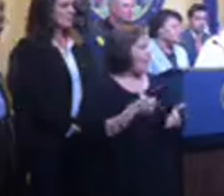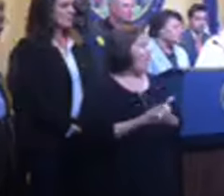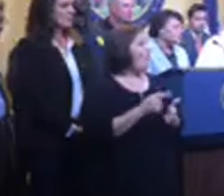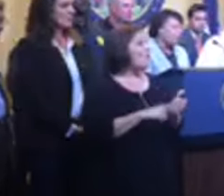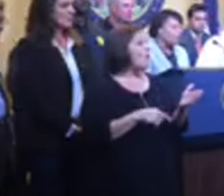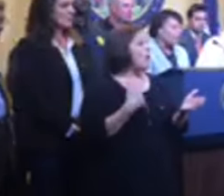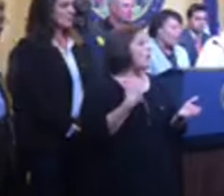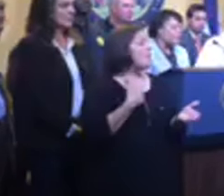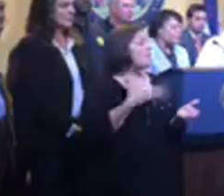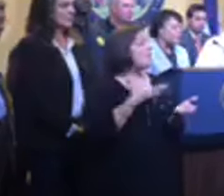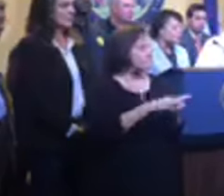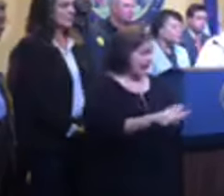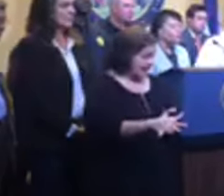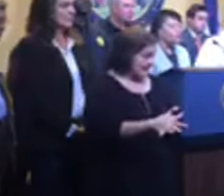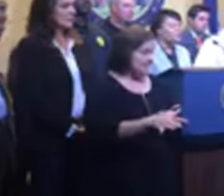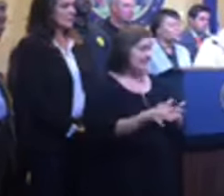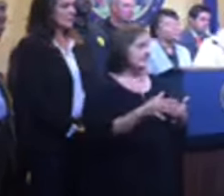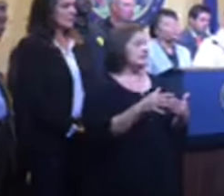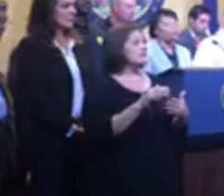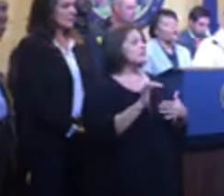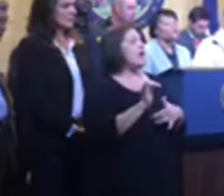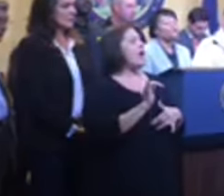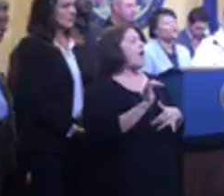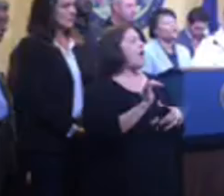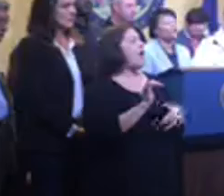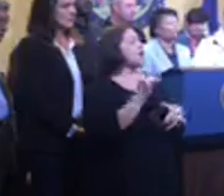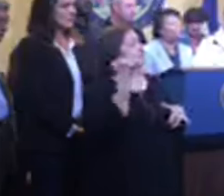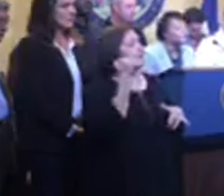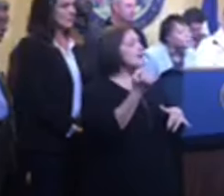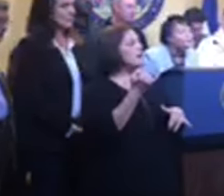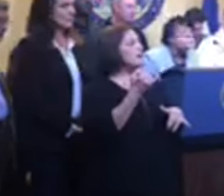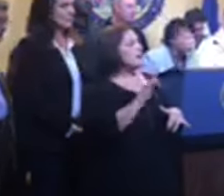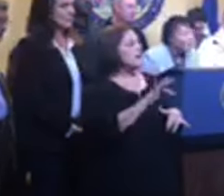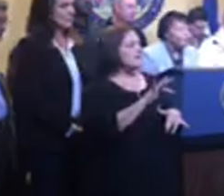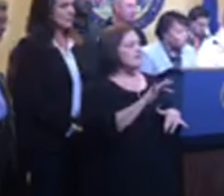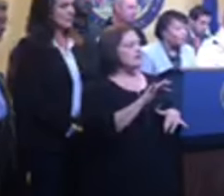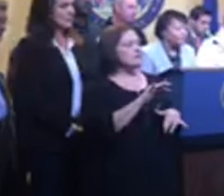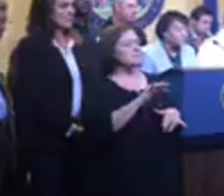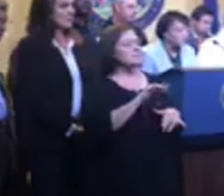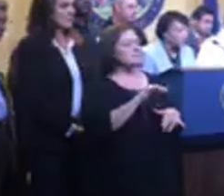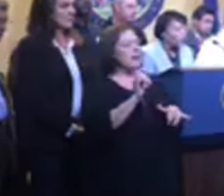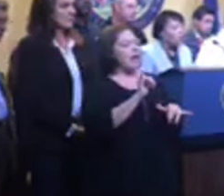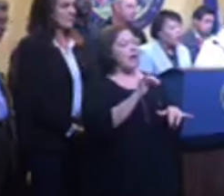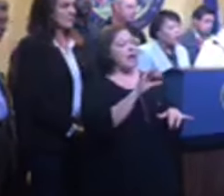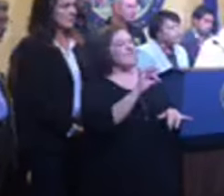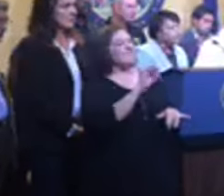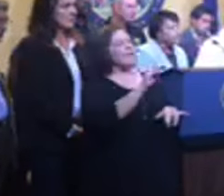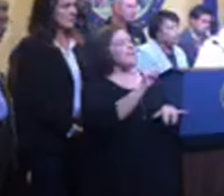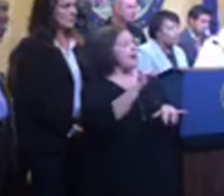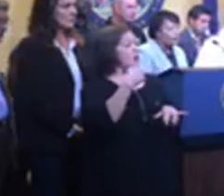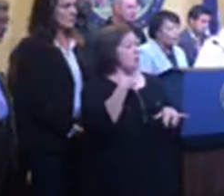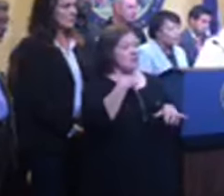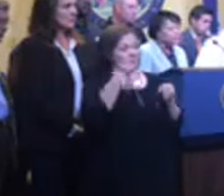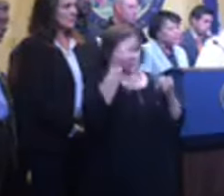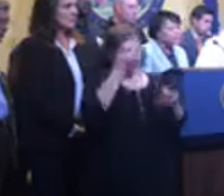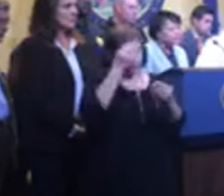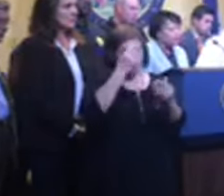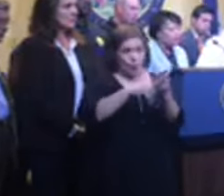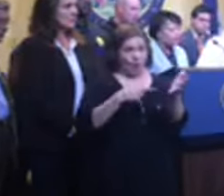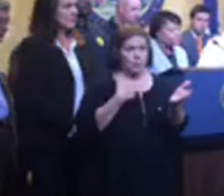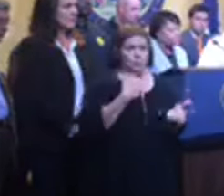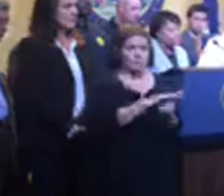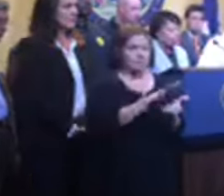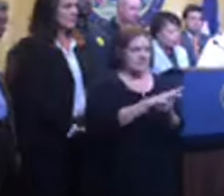same systems that we have in place for if we were reporting to FEMA, for example. So we